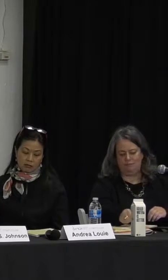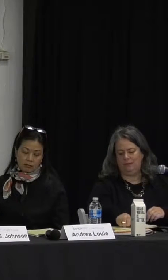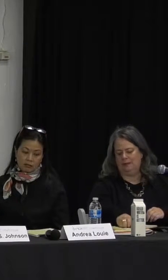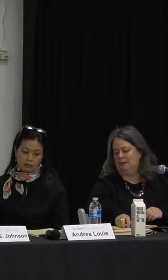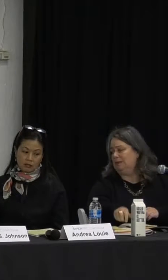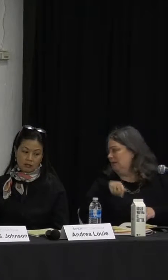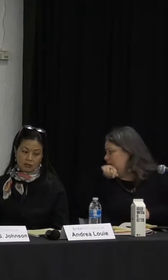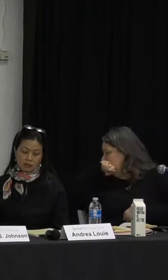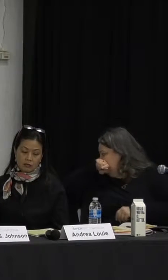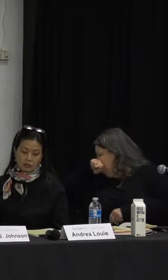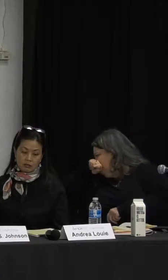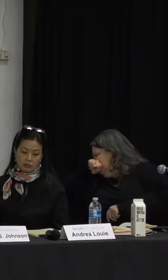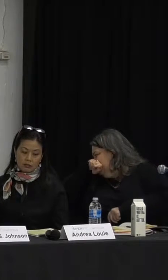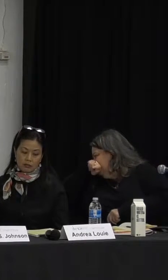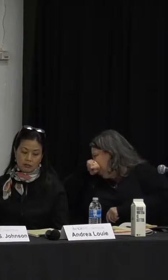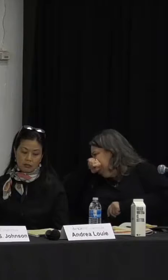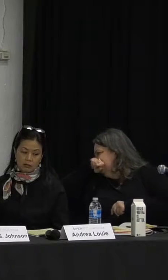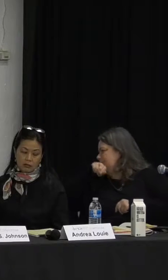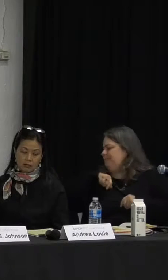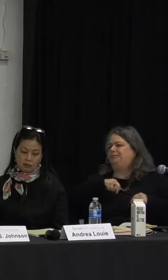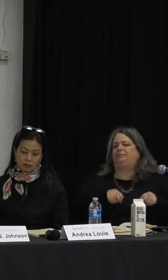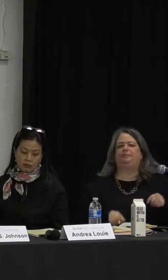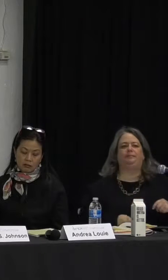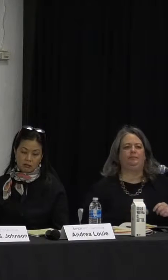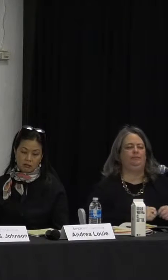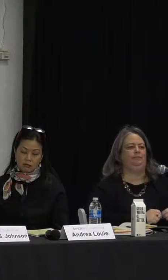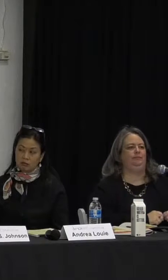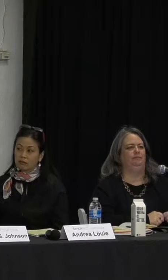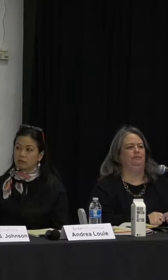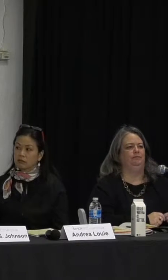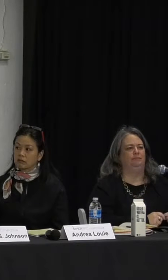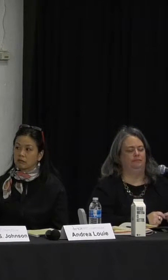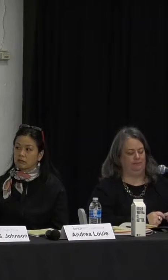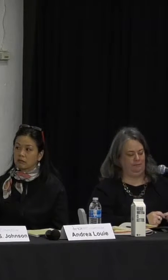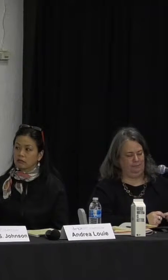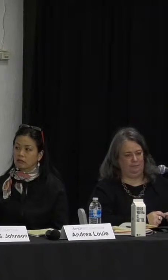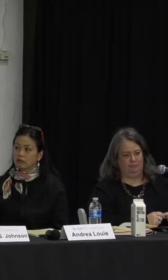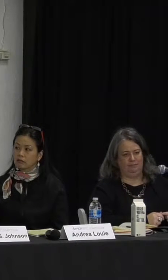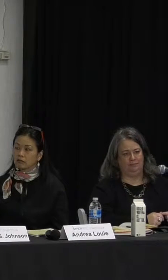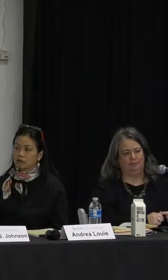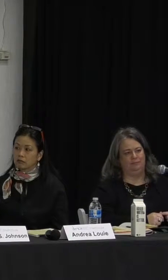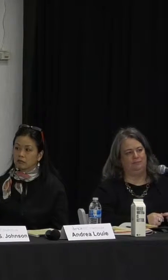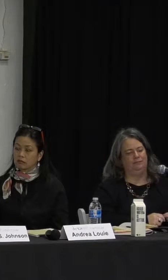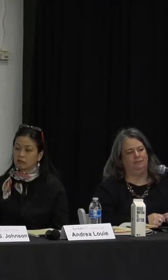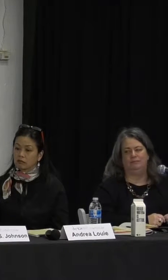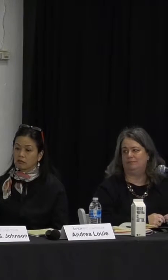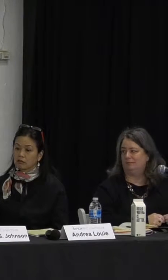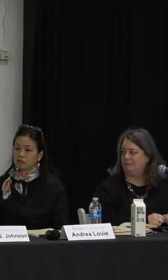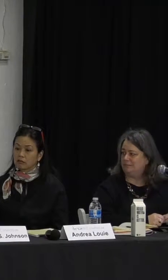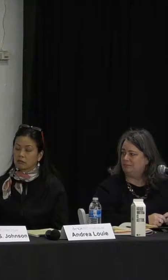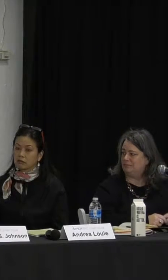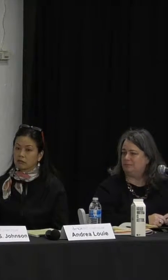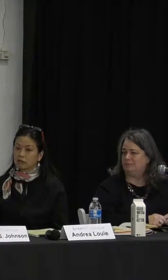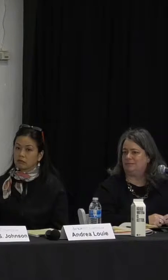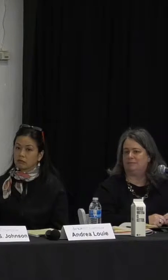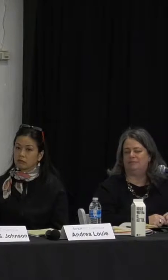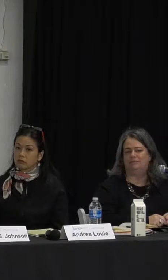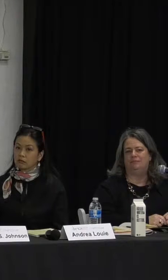from organizations funded by New York City's Department of Cultural Affairs. So that leaves out a fairly